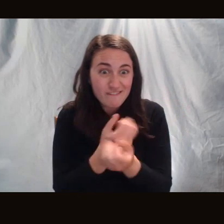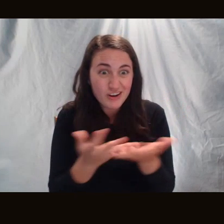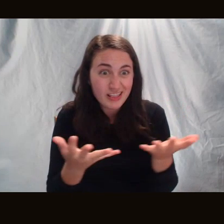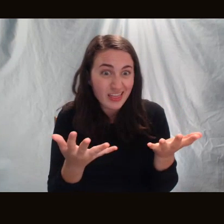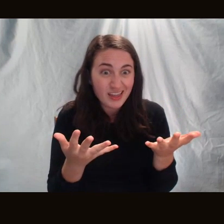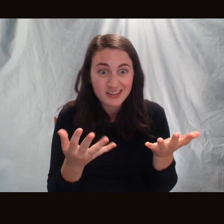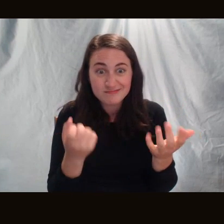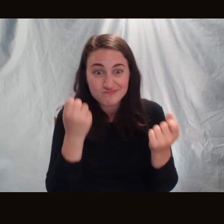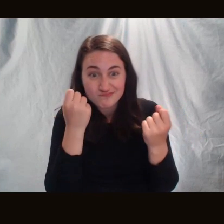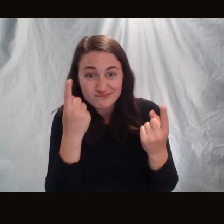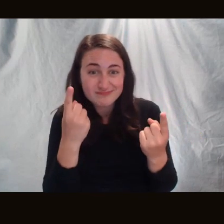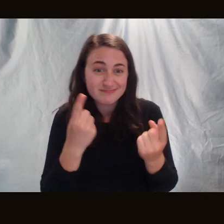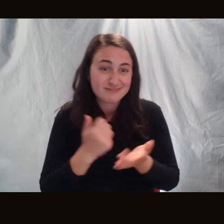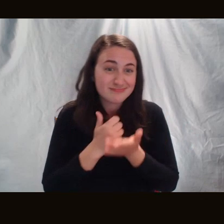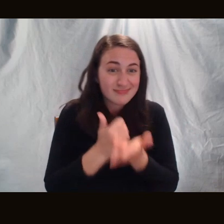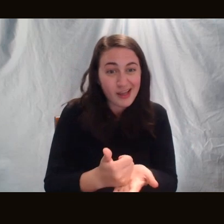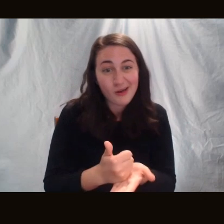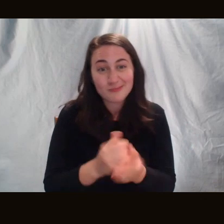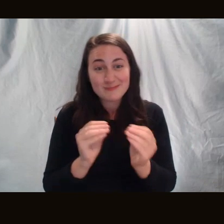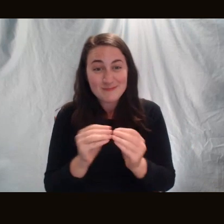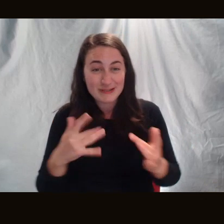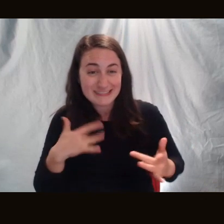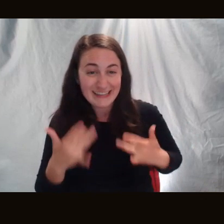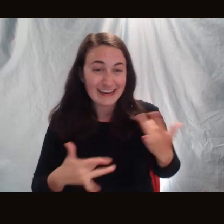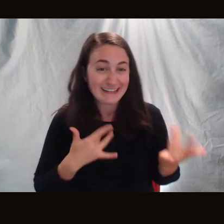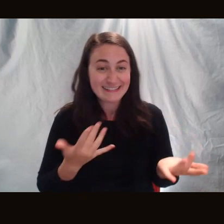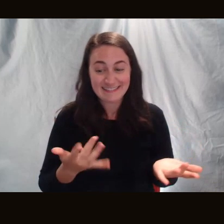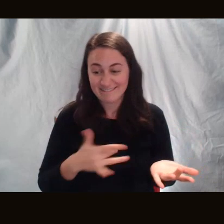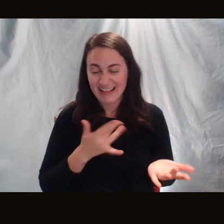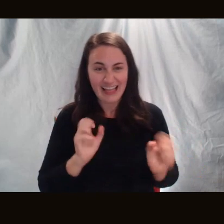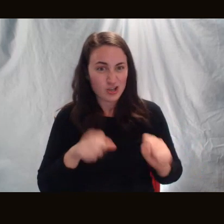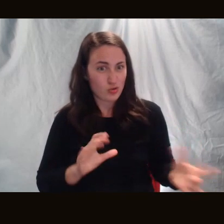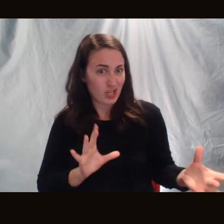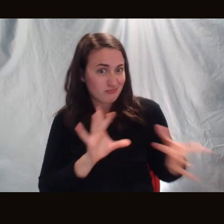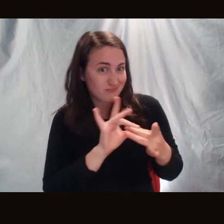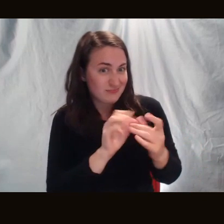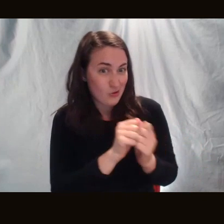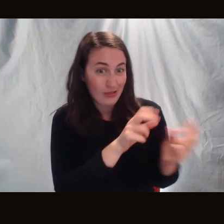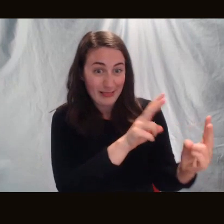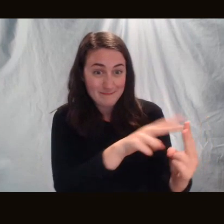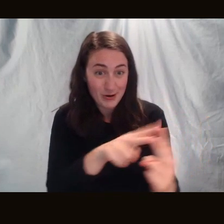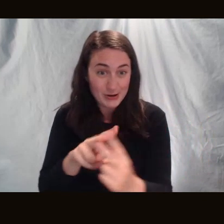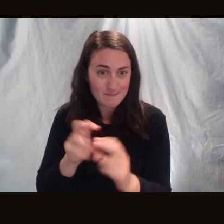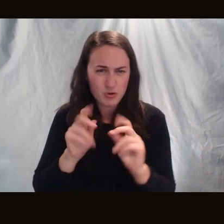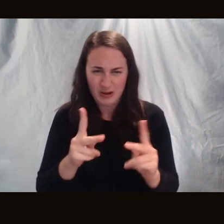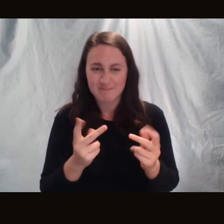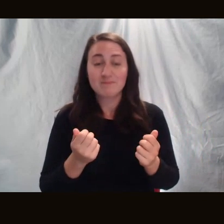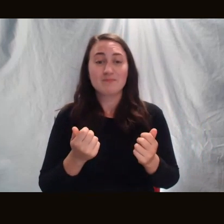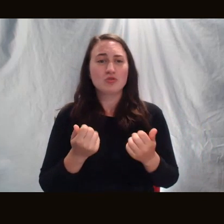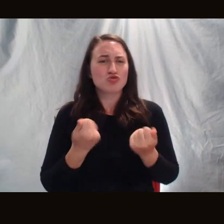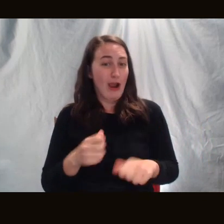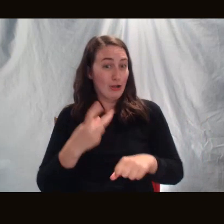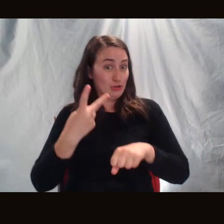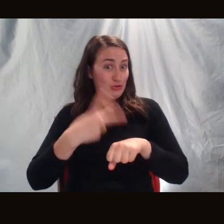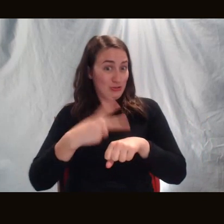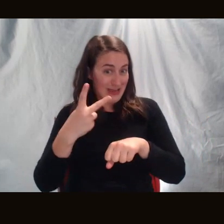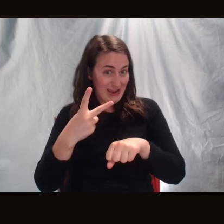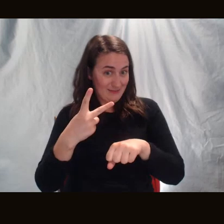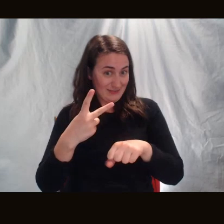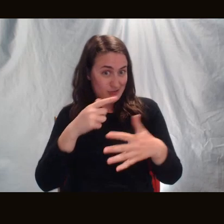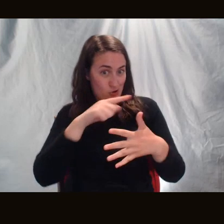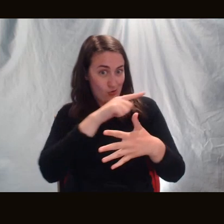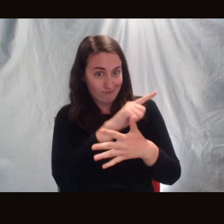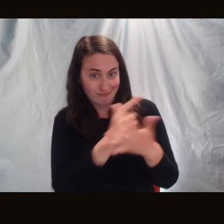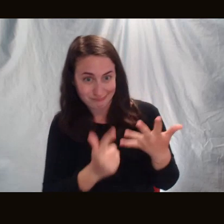this turn a little bit more exciting, and you're able to find that connection with one another. Okay, so let's try it 2 more times to recap,